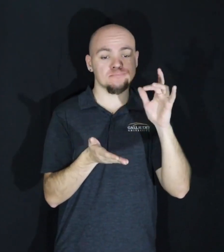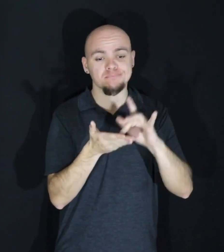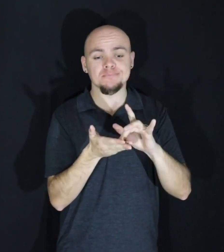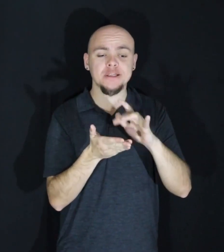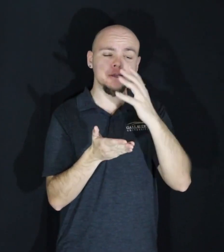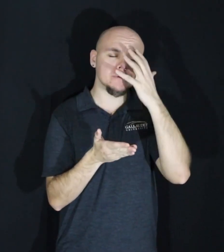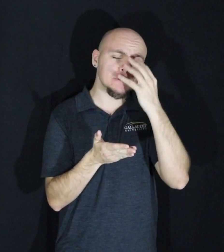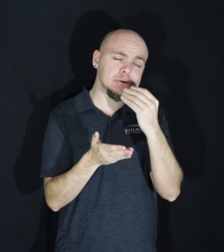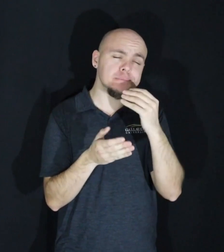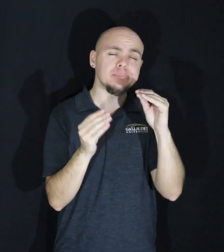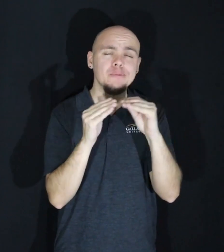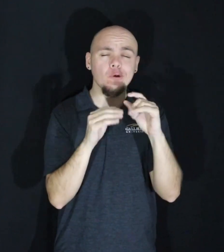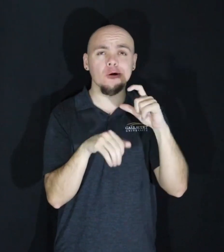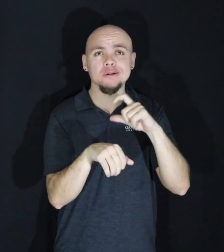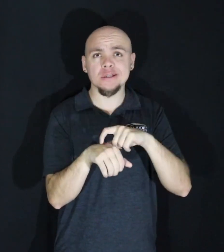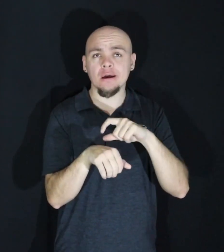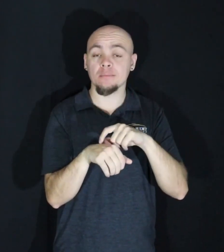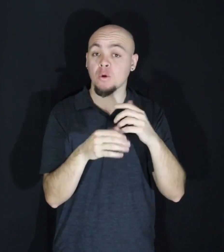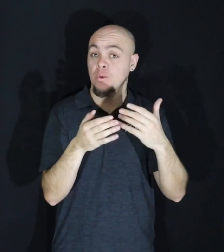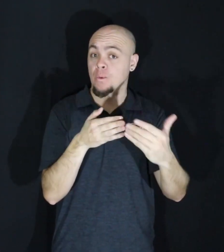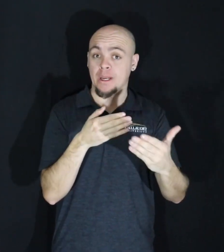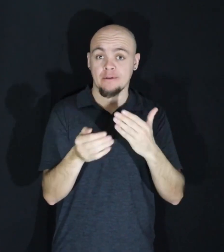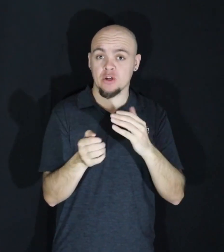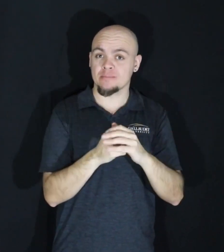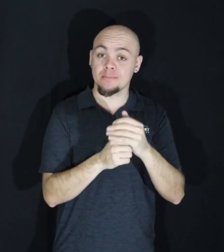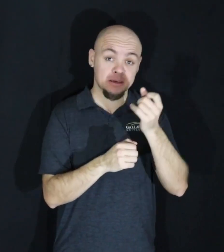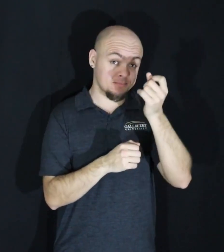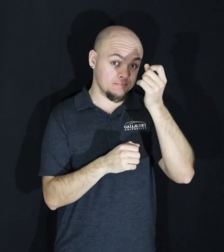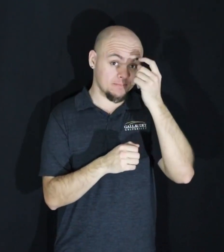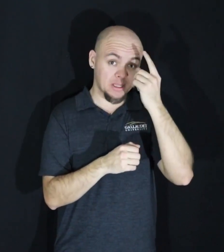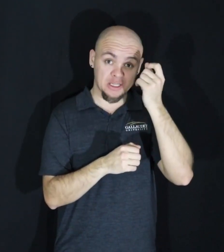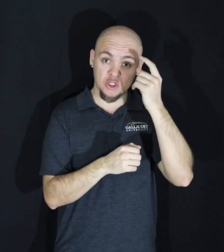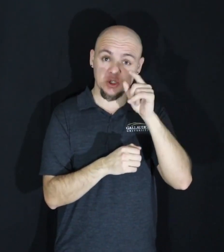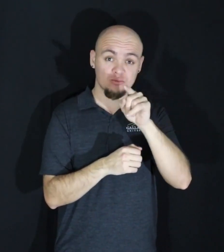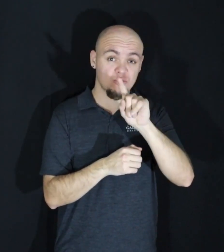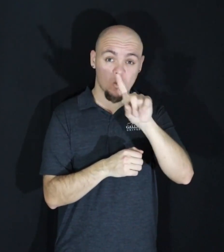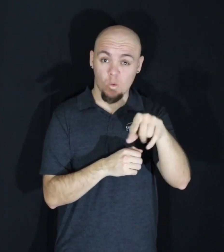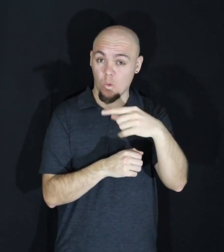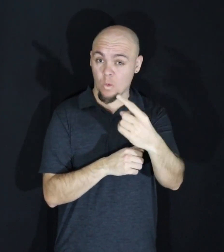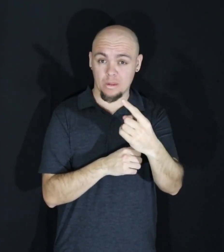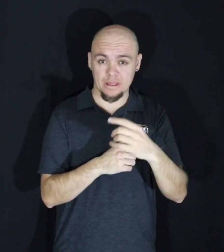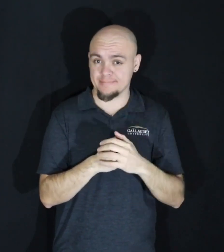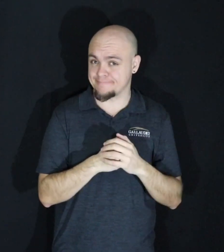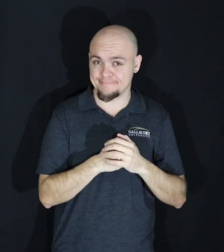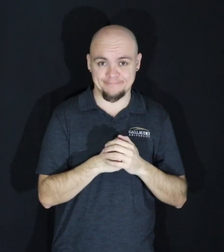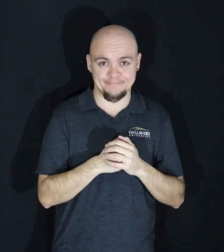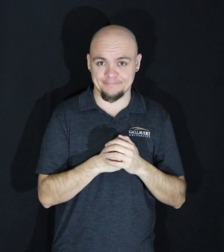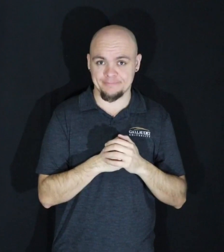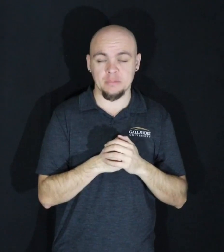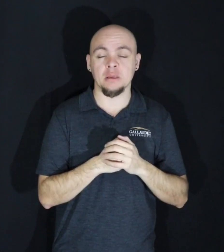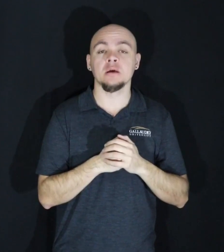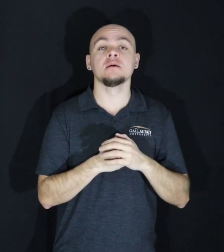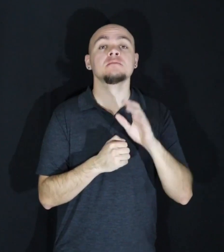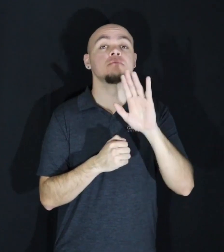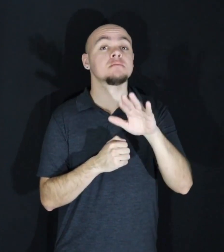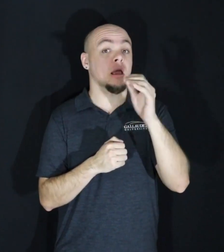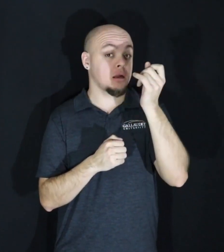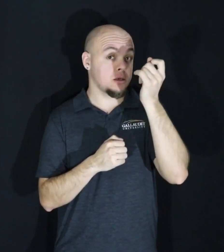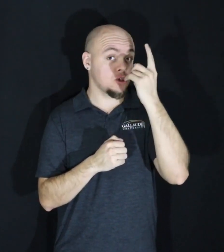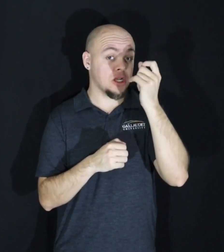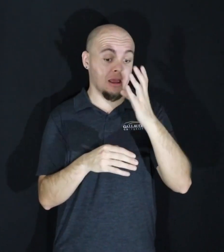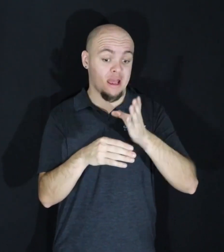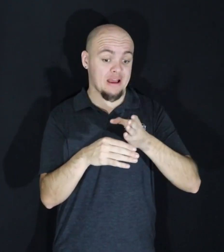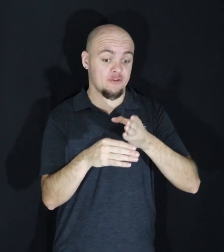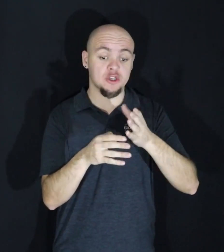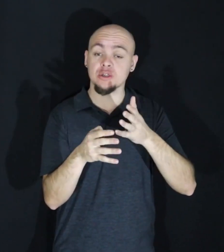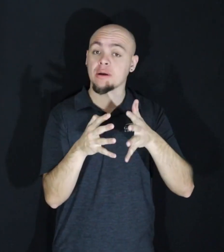a little bit longer? Whatever it is, just know you are not the only one in this room. Do you know that the average